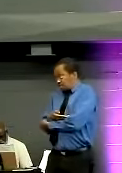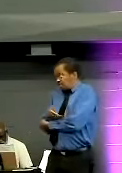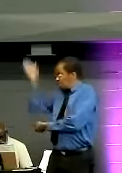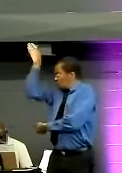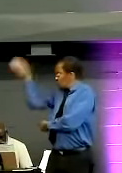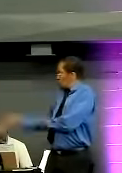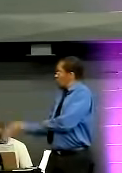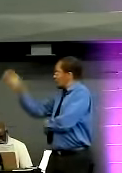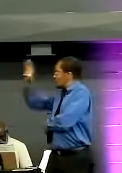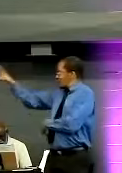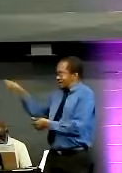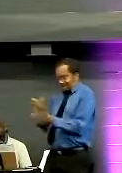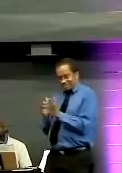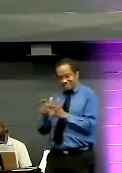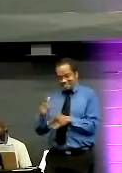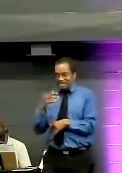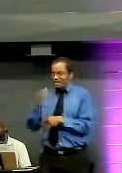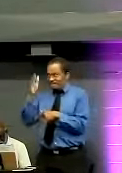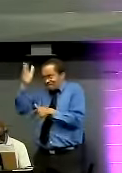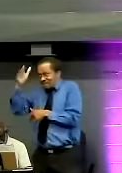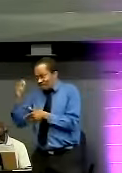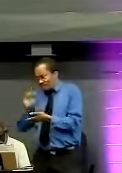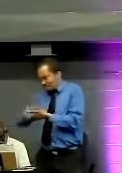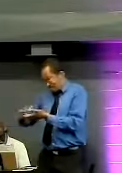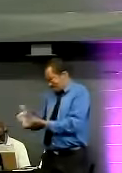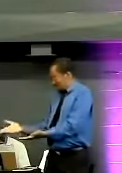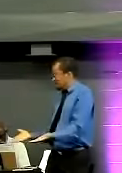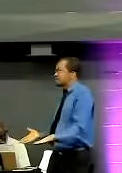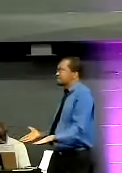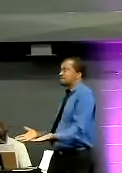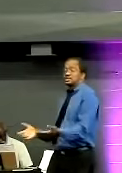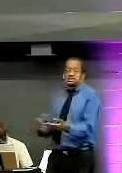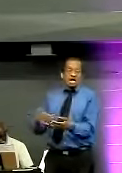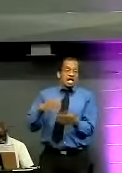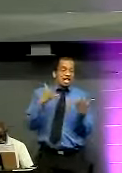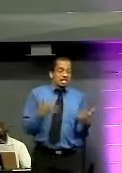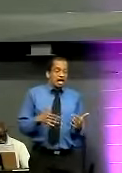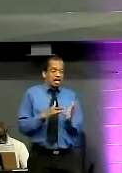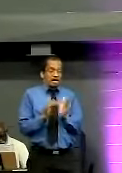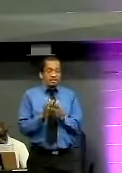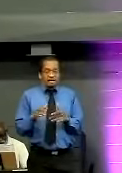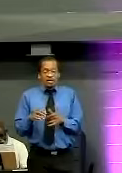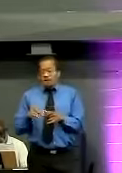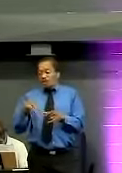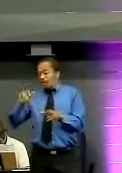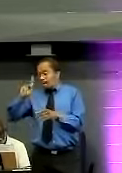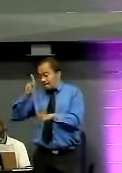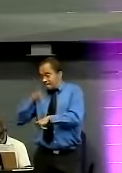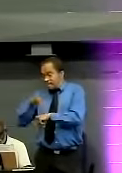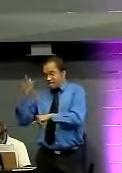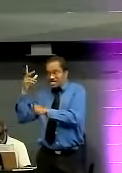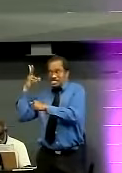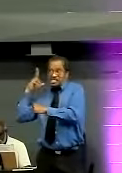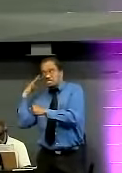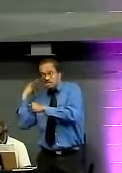Jesus said, Father, forgive him. Now, Matthew chapter 26, verse 53 says that when Peter cut off the ear of the high priest's servant,